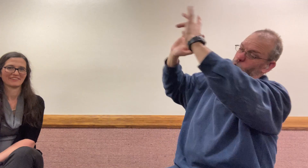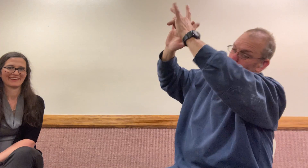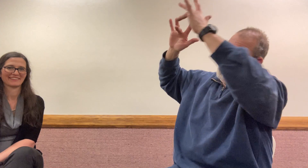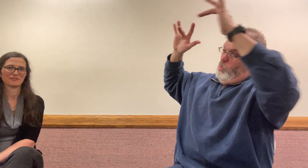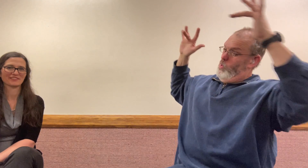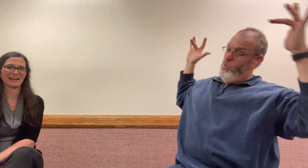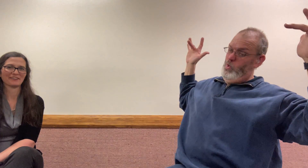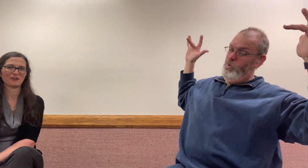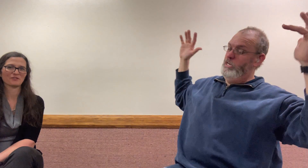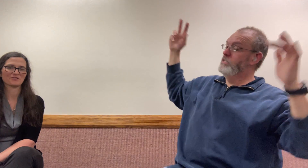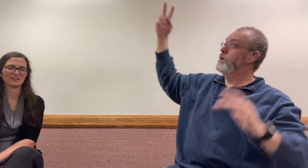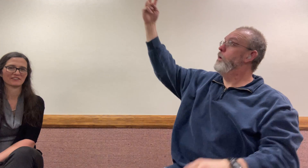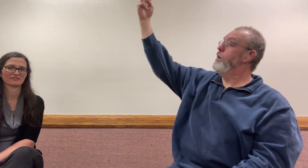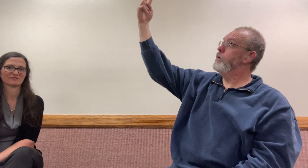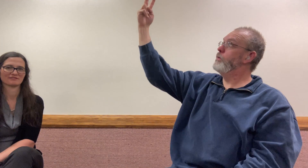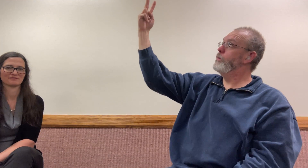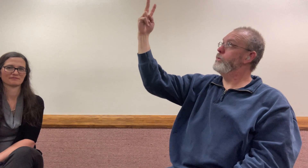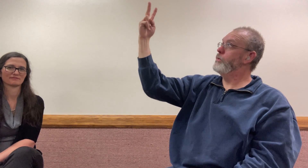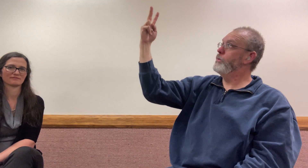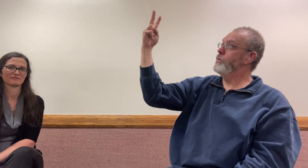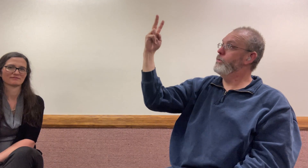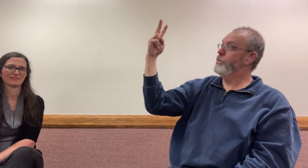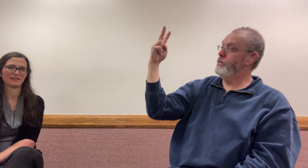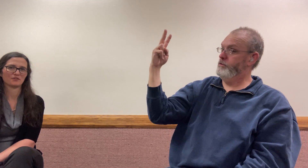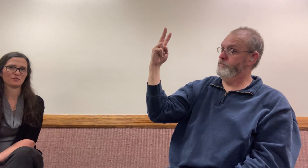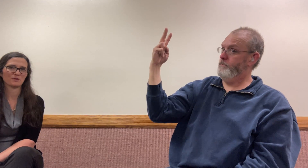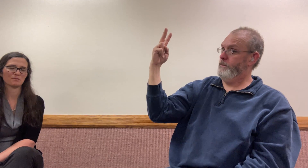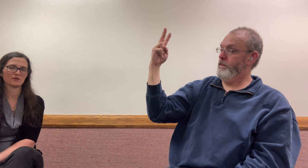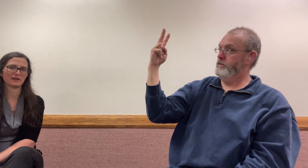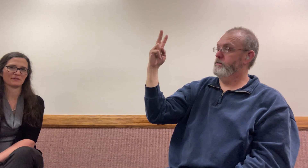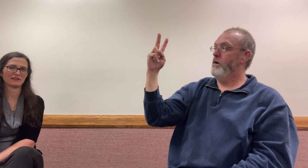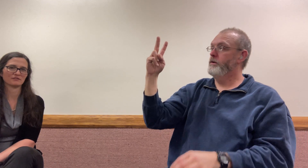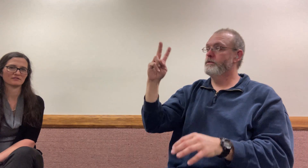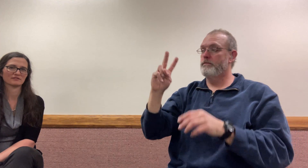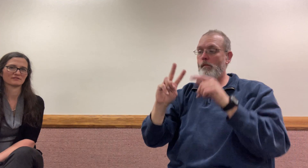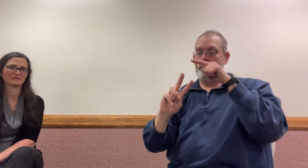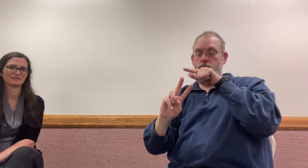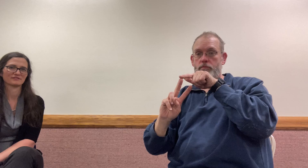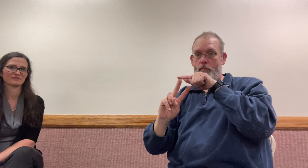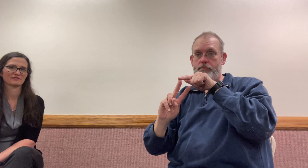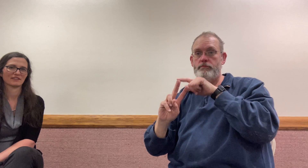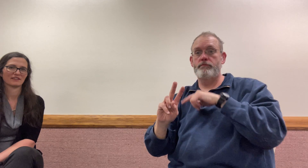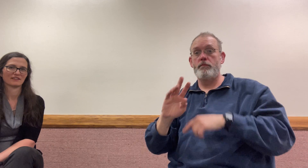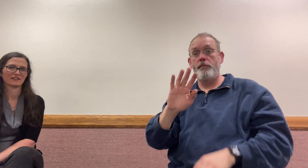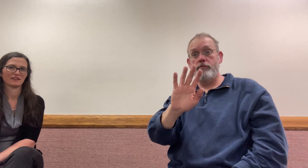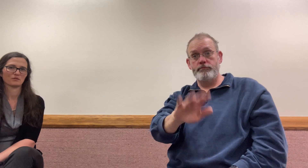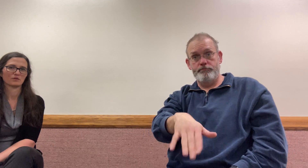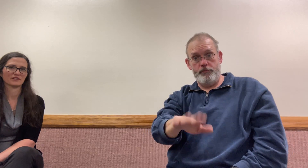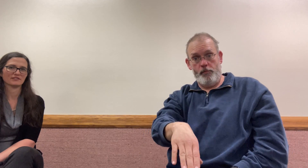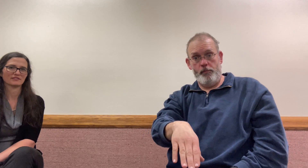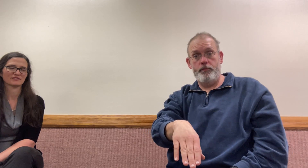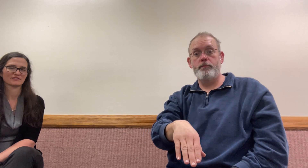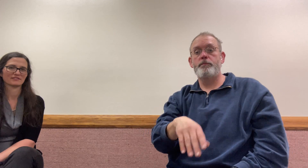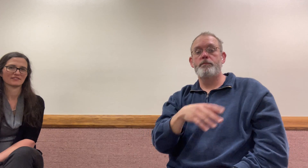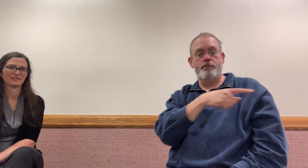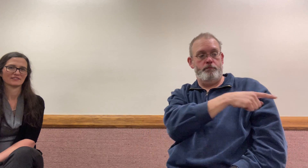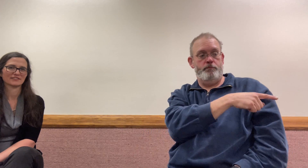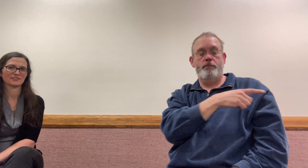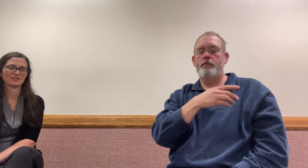And there was light all over. And two people came down. And one said to the